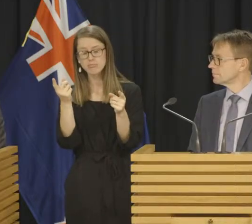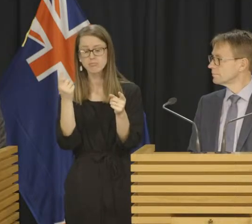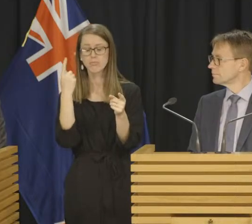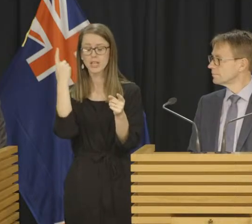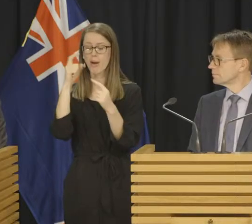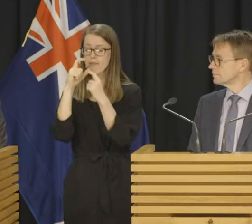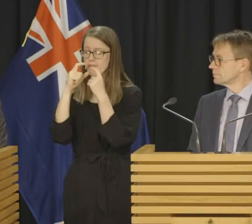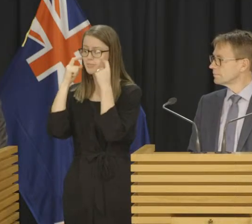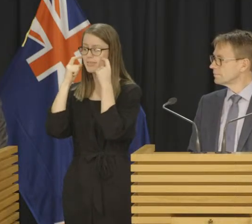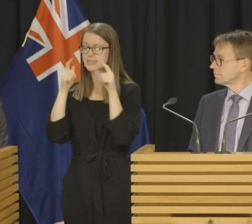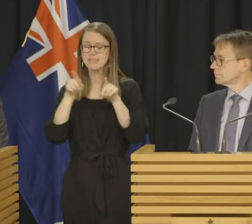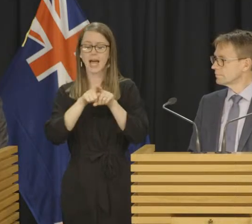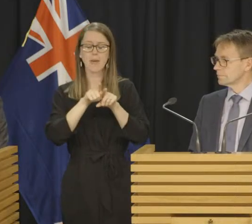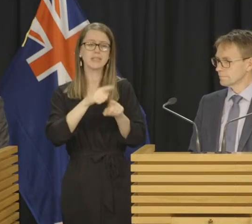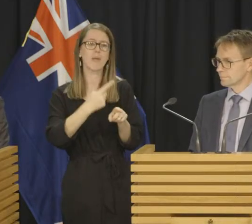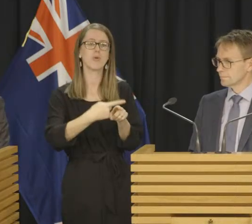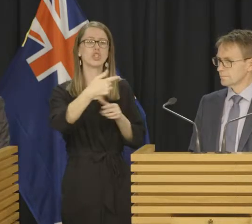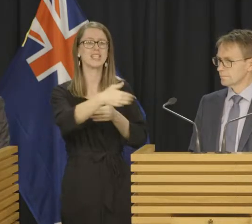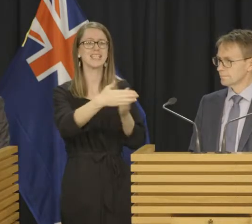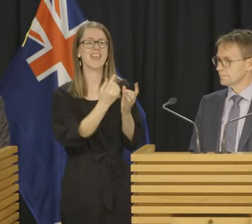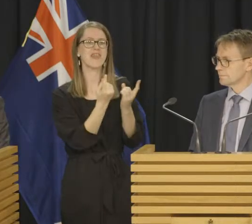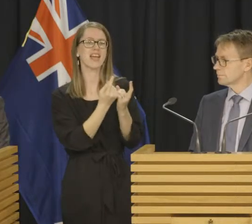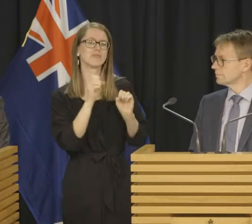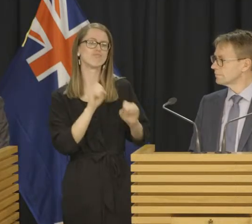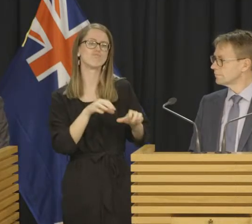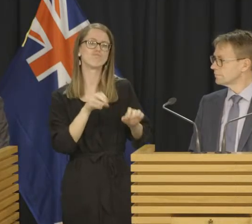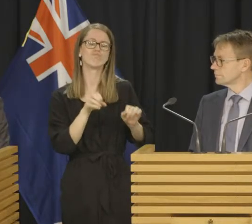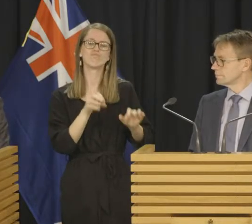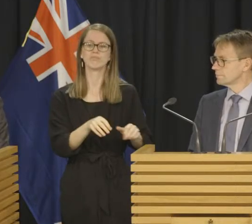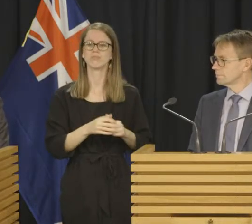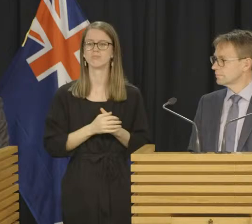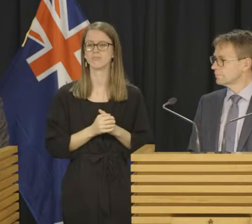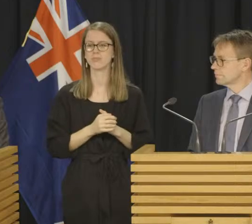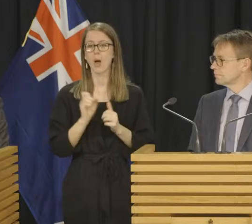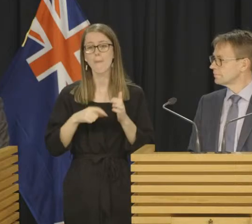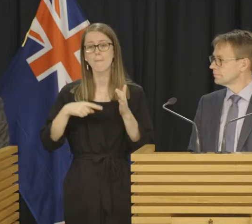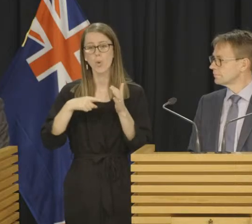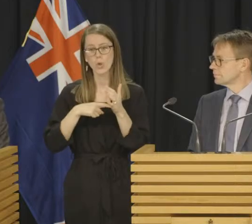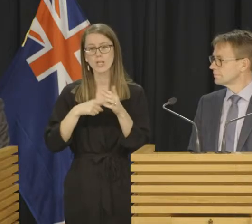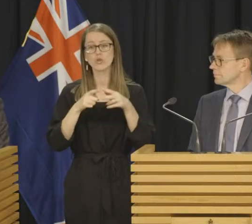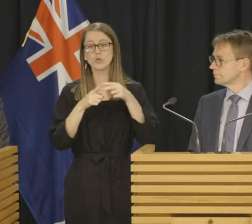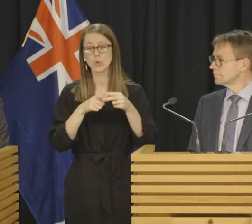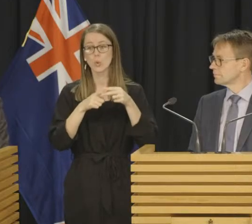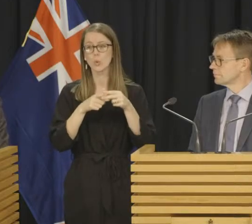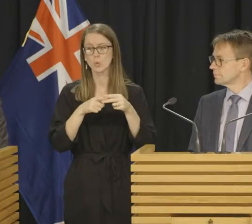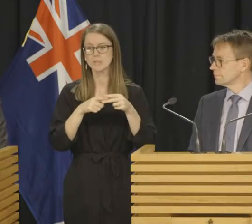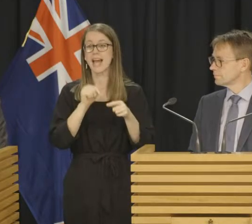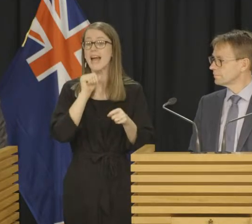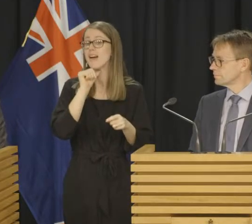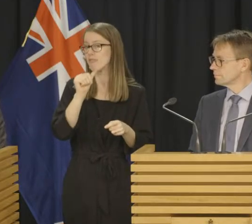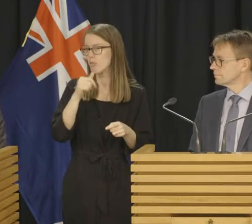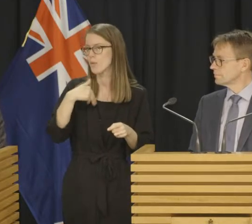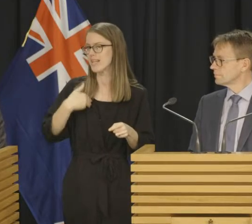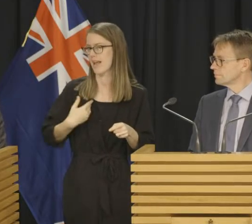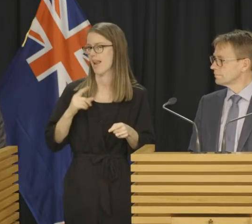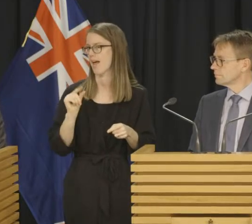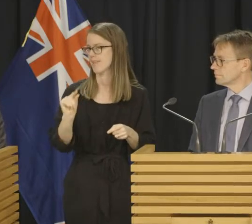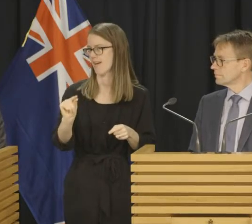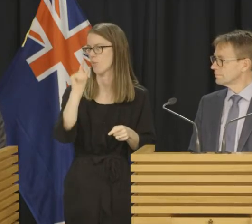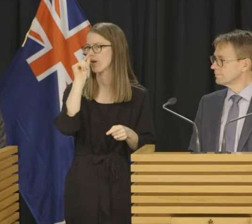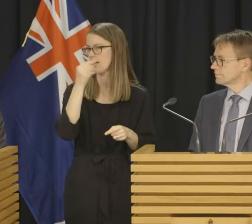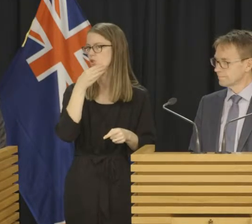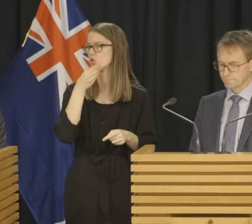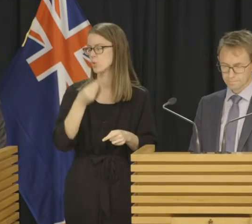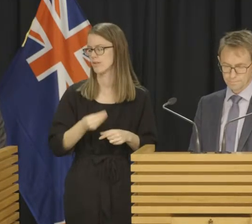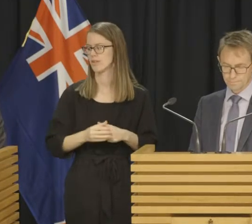other pieces of their emergency supply kits, important tools that we can all use if we need to use them in the